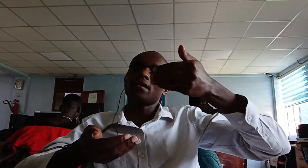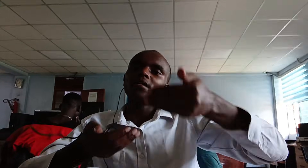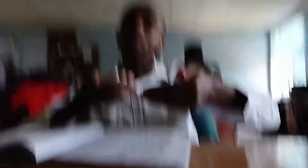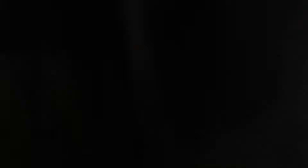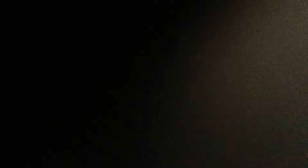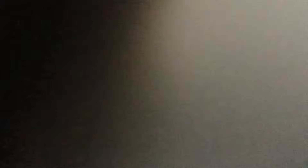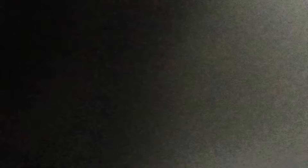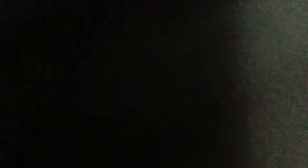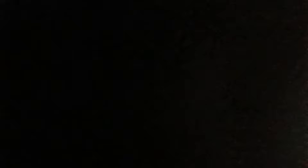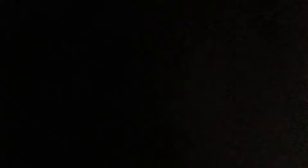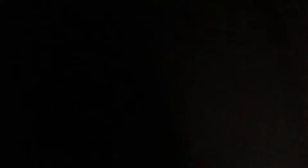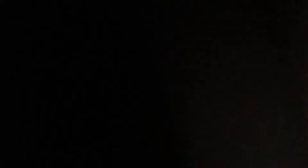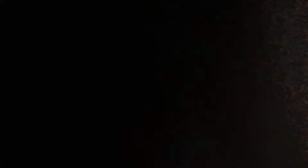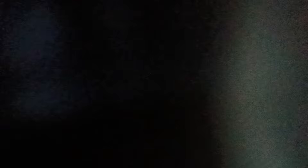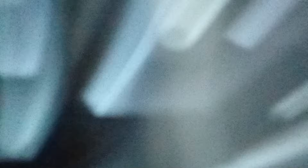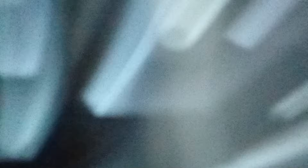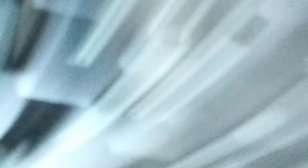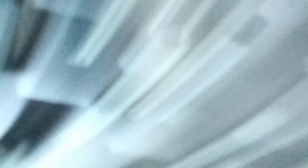kin. Oh,